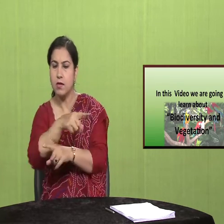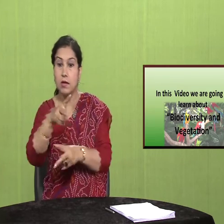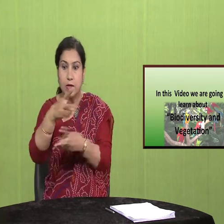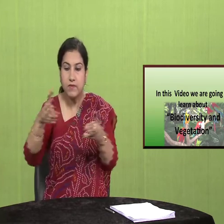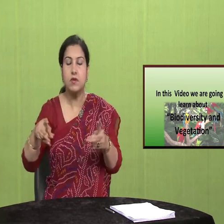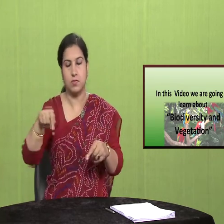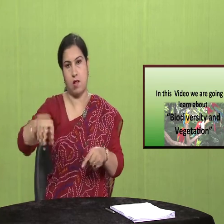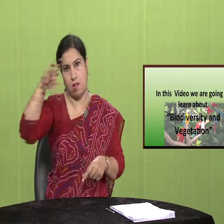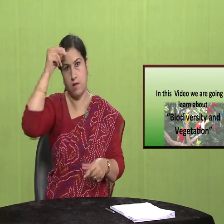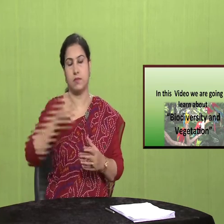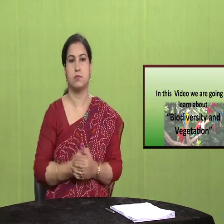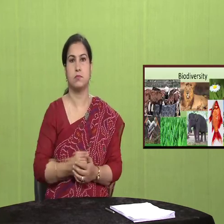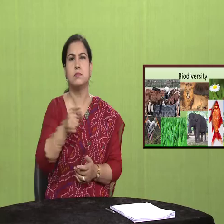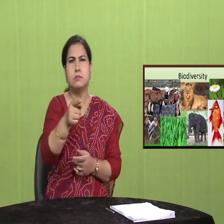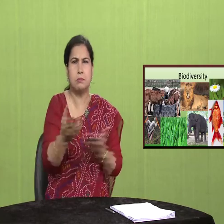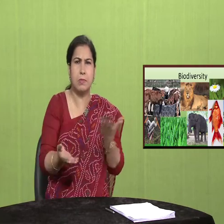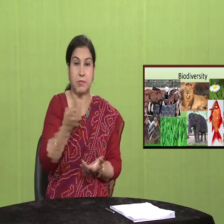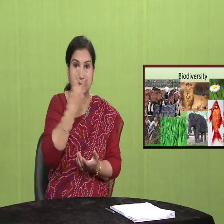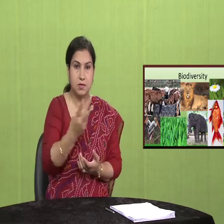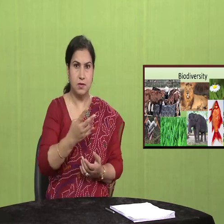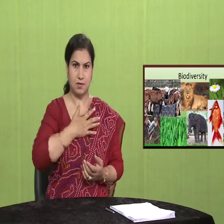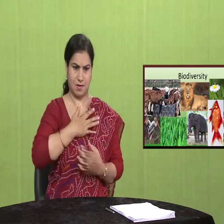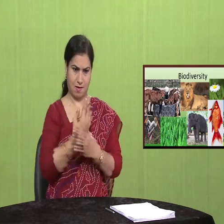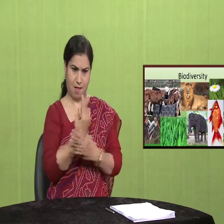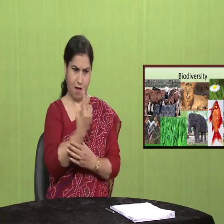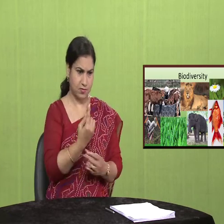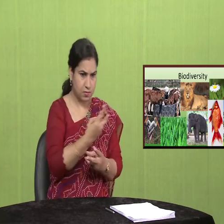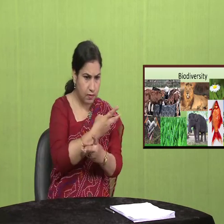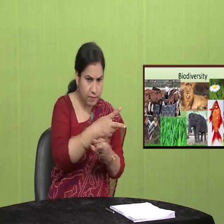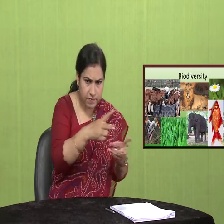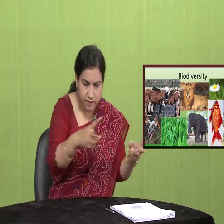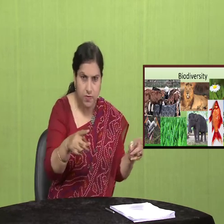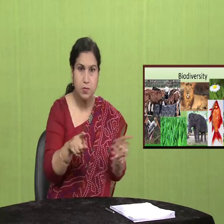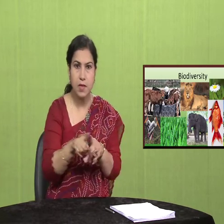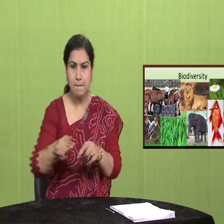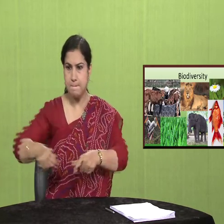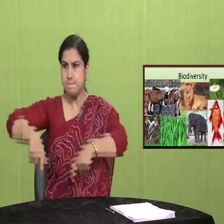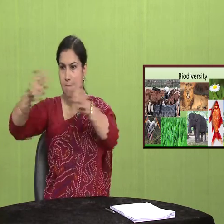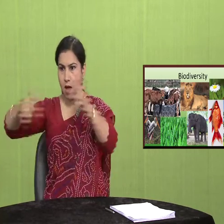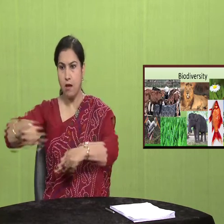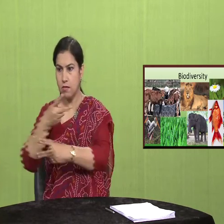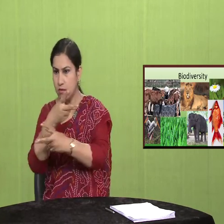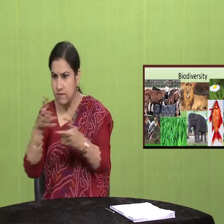You must have seen variety of grass, plants, bushes, trees,